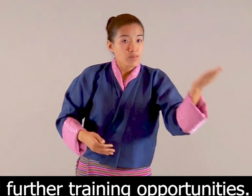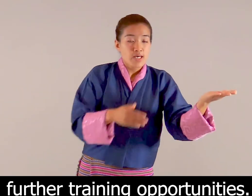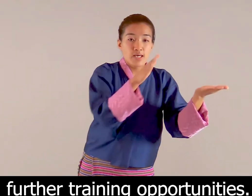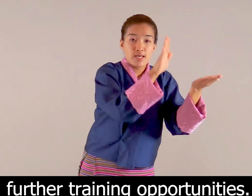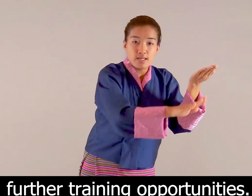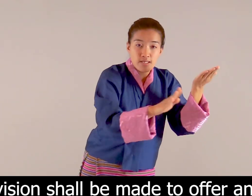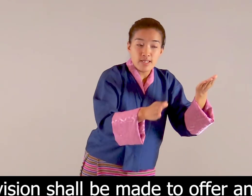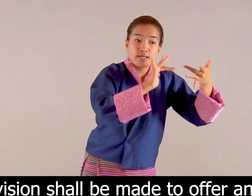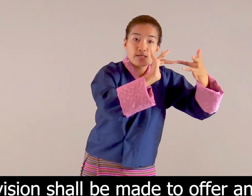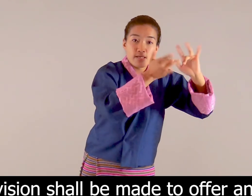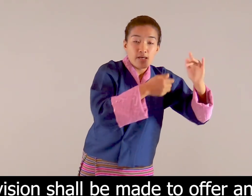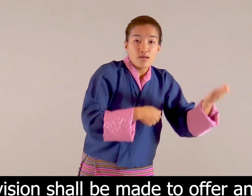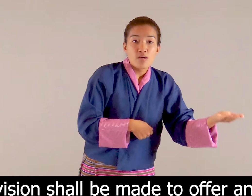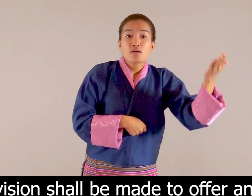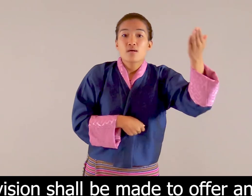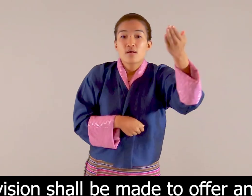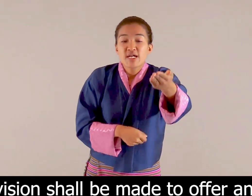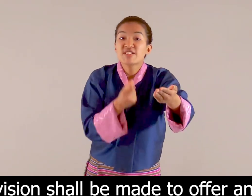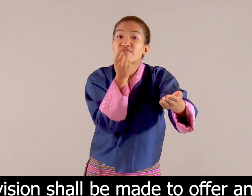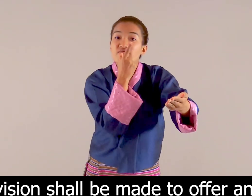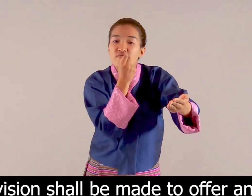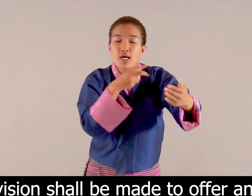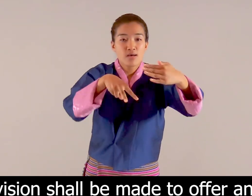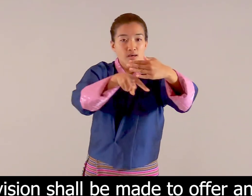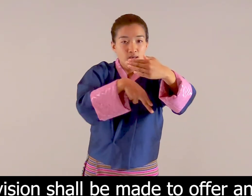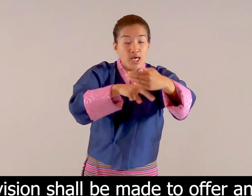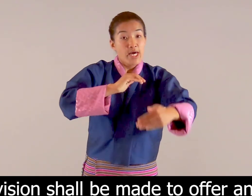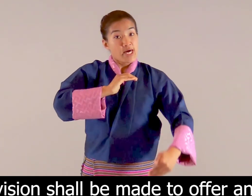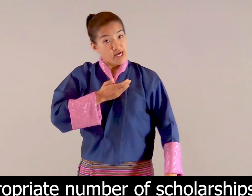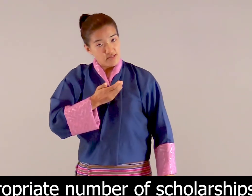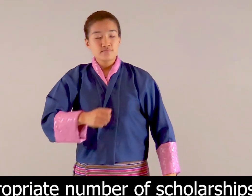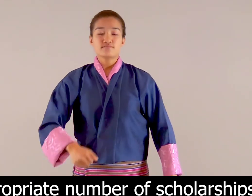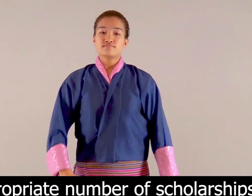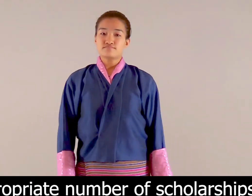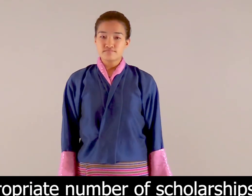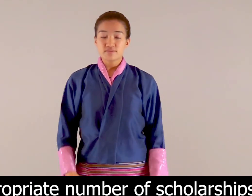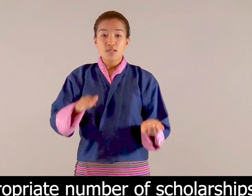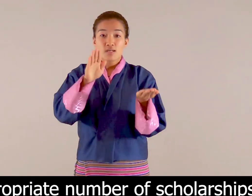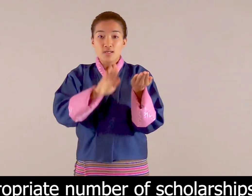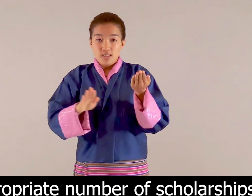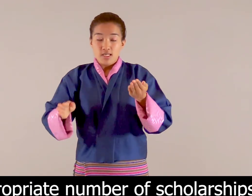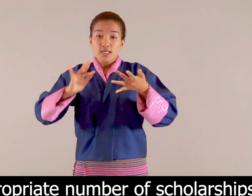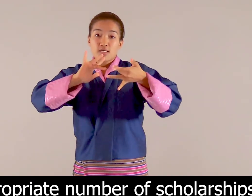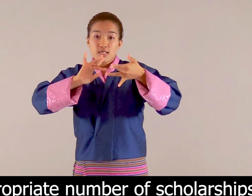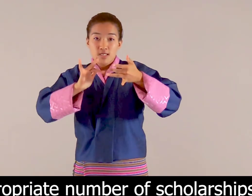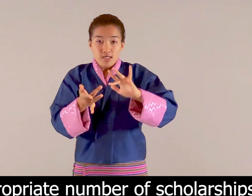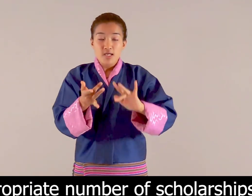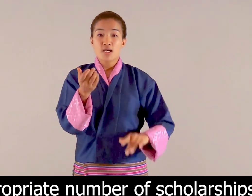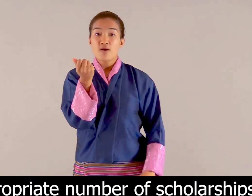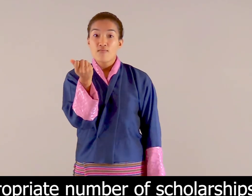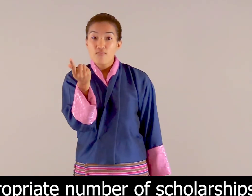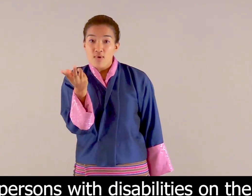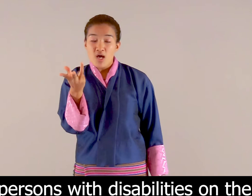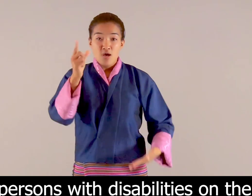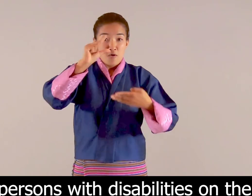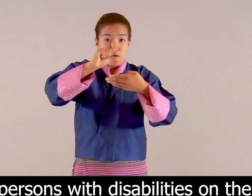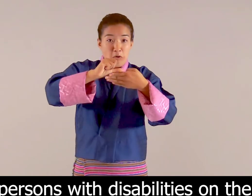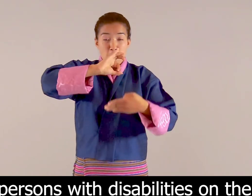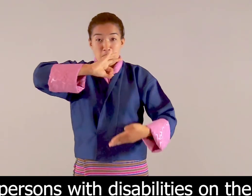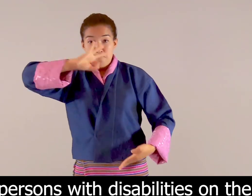opportunities. Provision shall be made to offer an appropriate number of scholarships